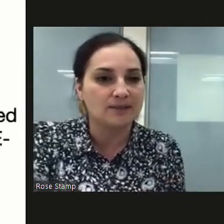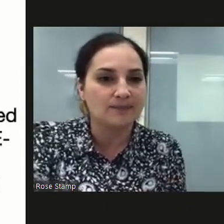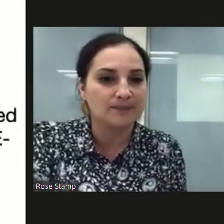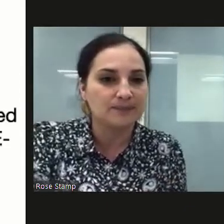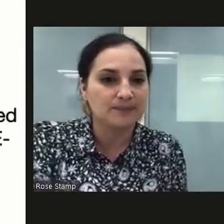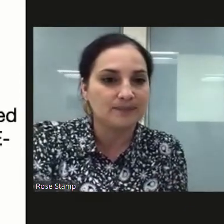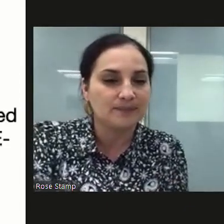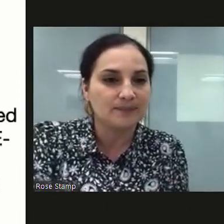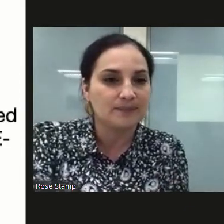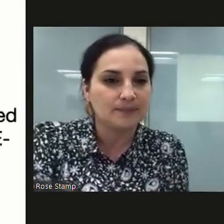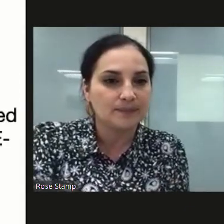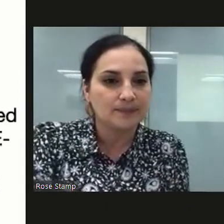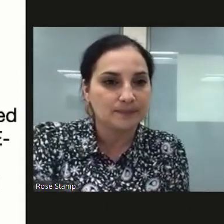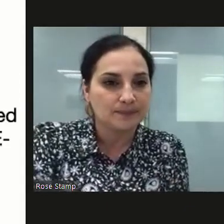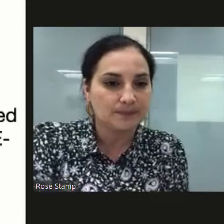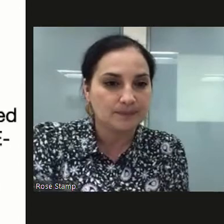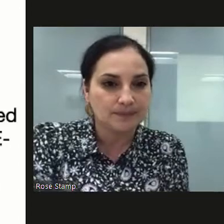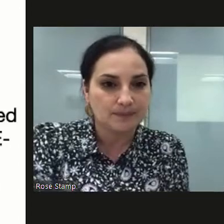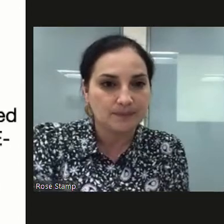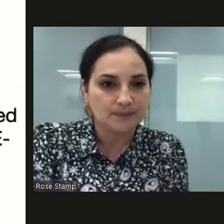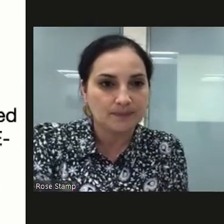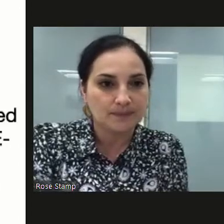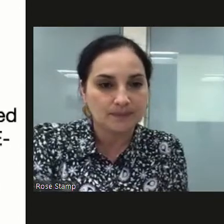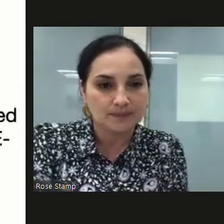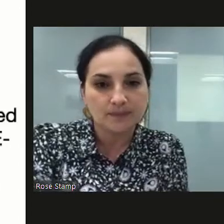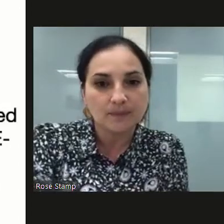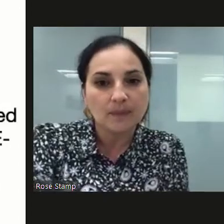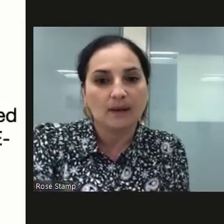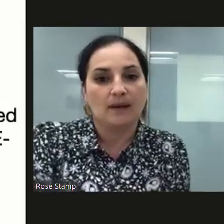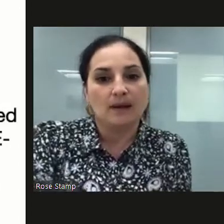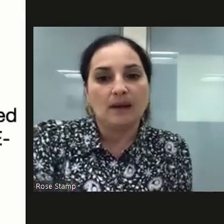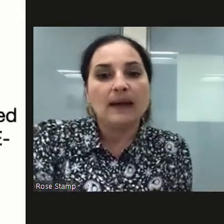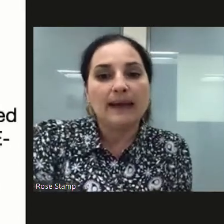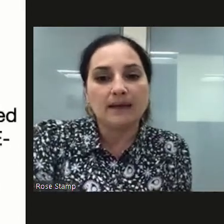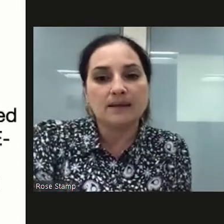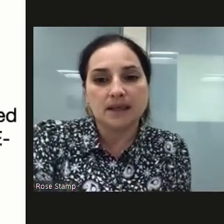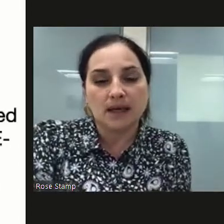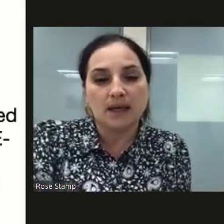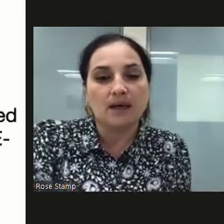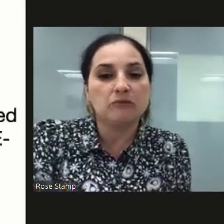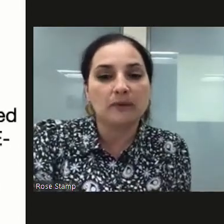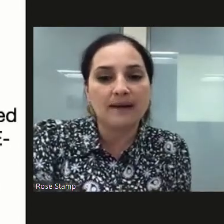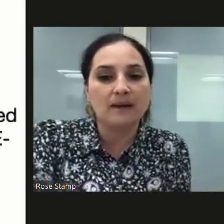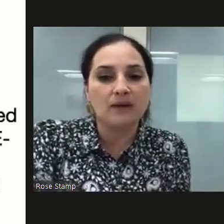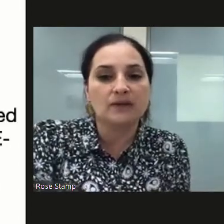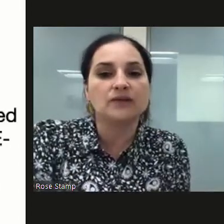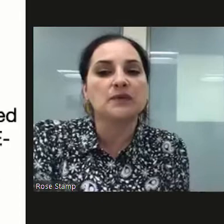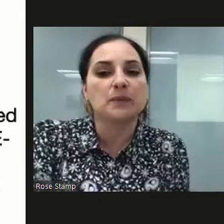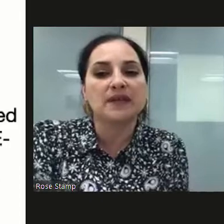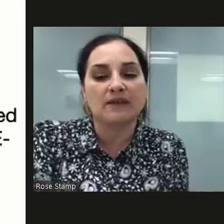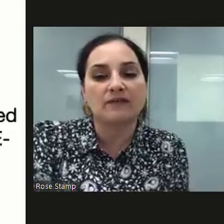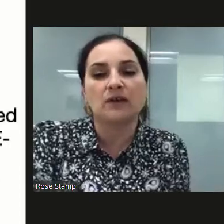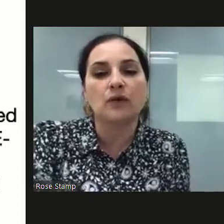chart. And grammatical usage